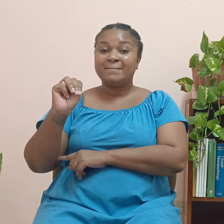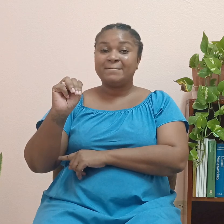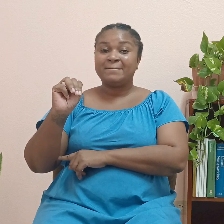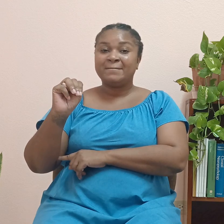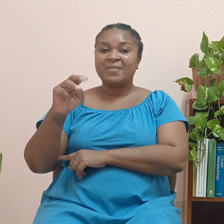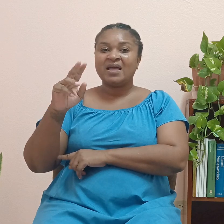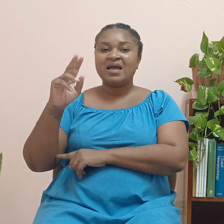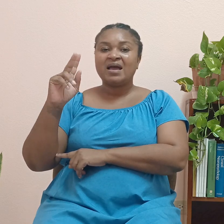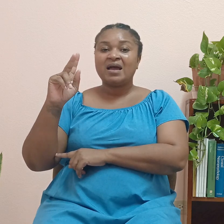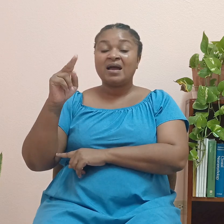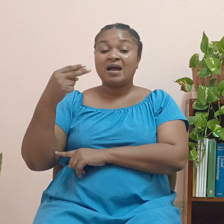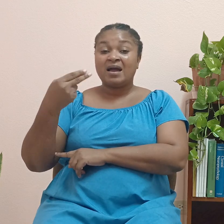Habakkuk,